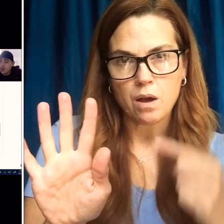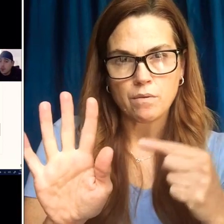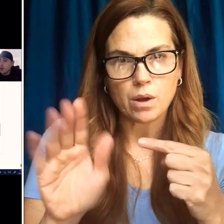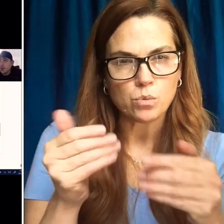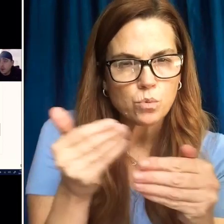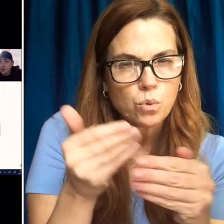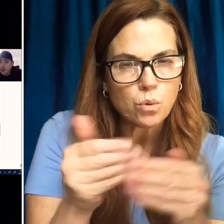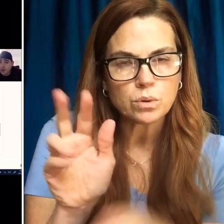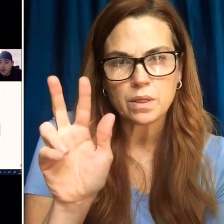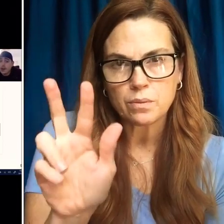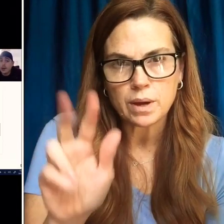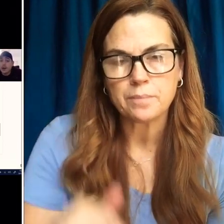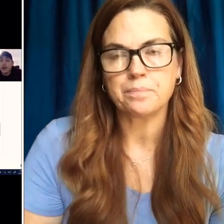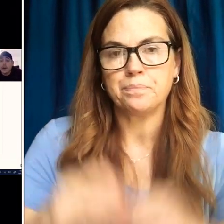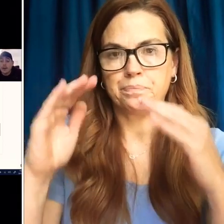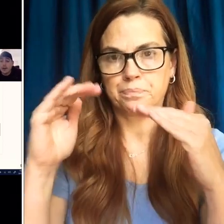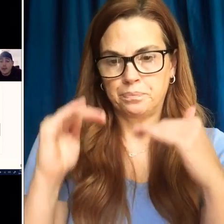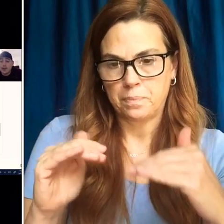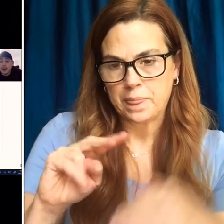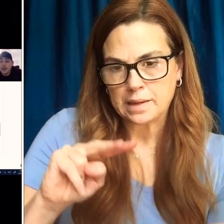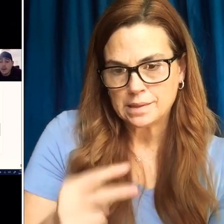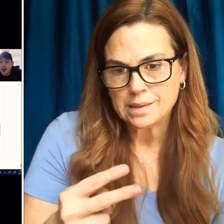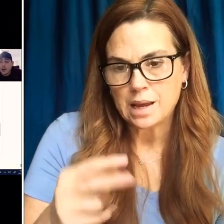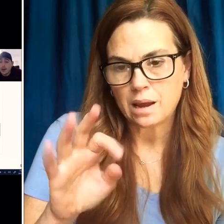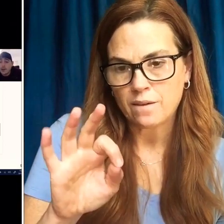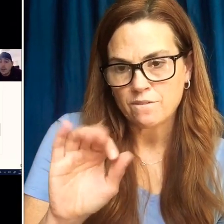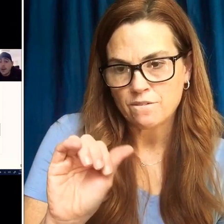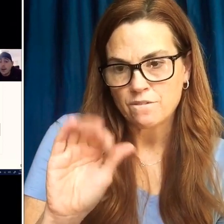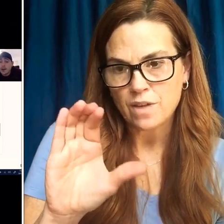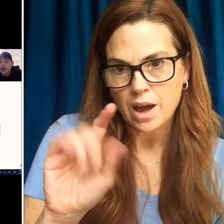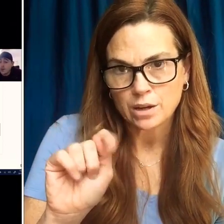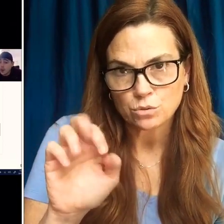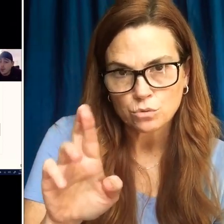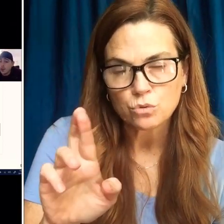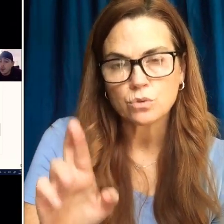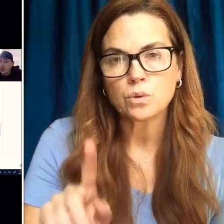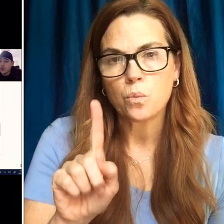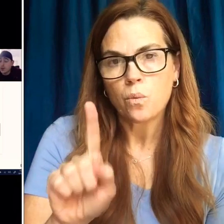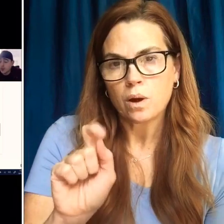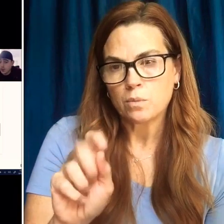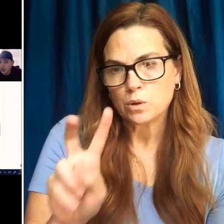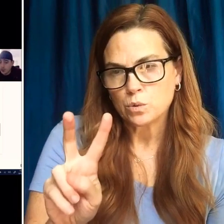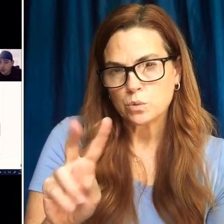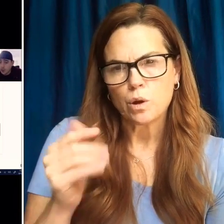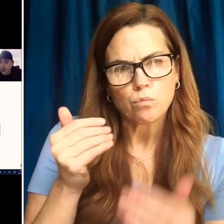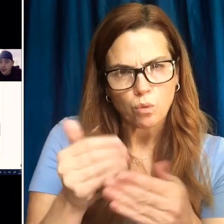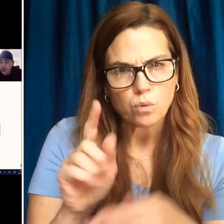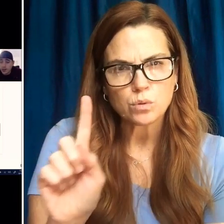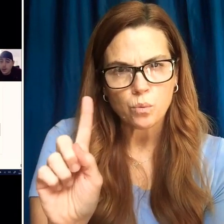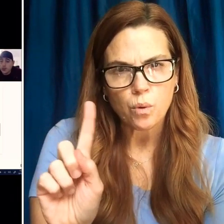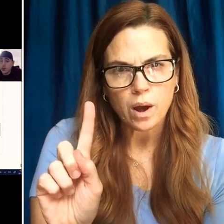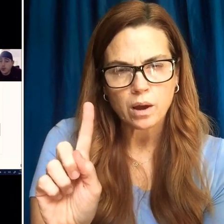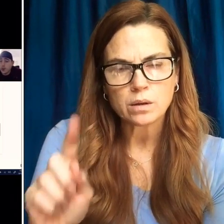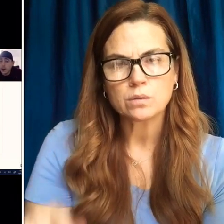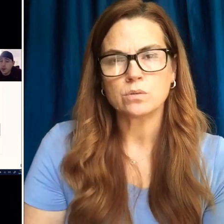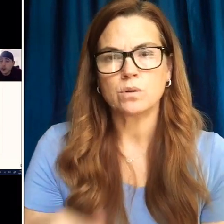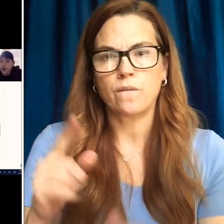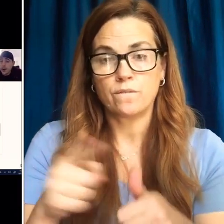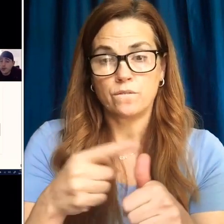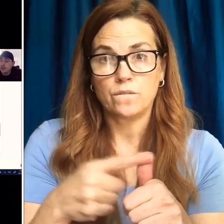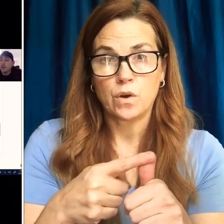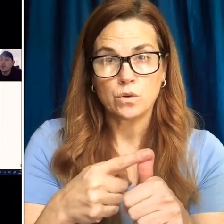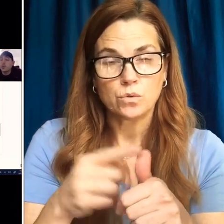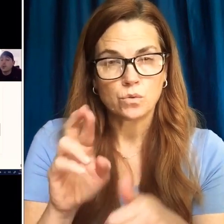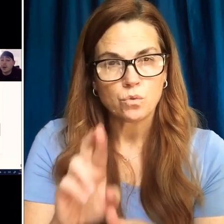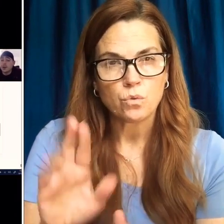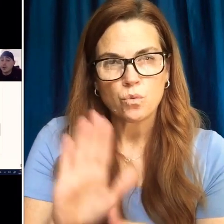close to 3 if I were to round it. And then my second factor is 1.2, which is close to 1. So we're going to round our